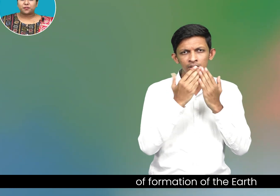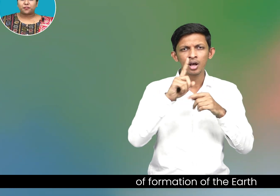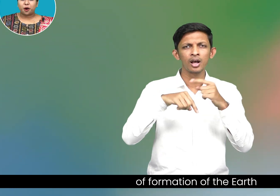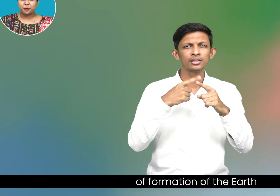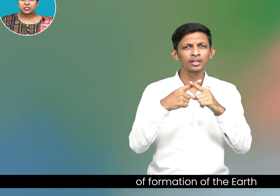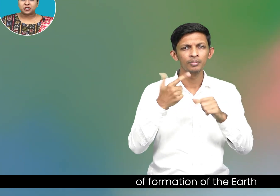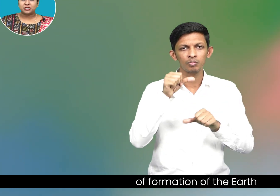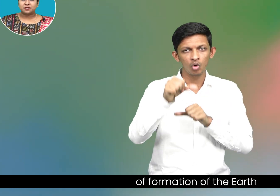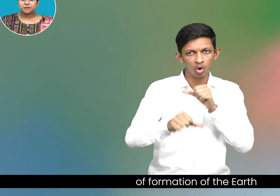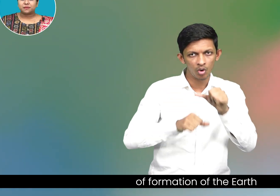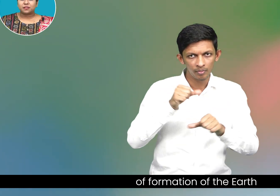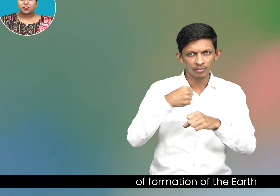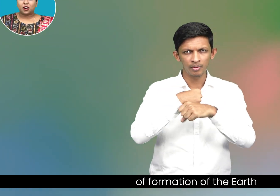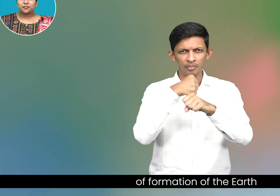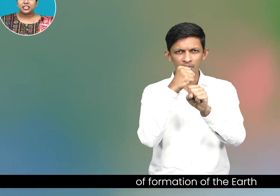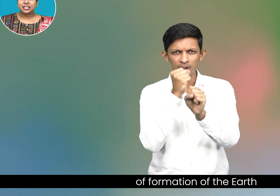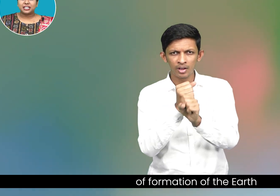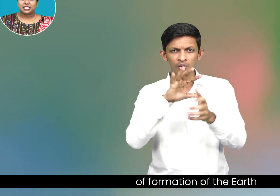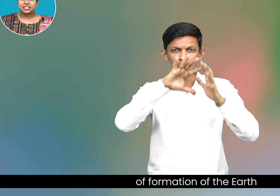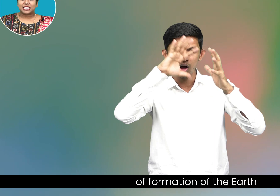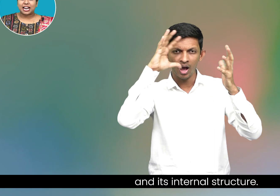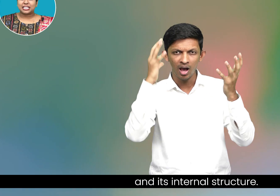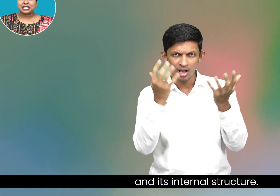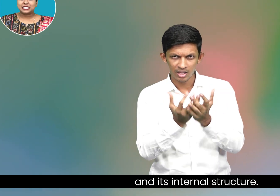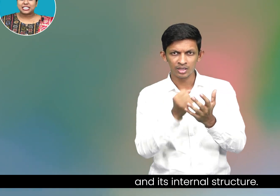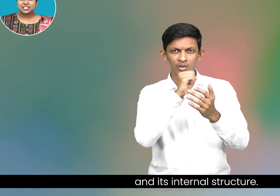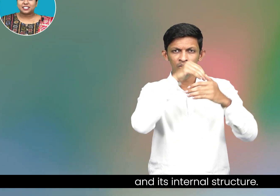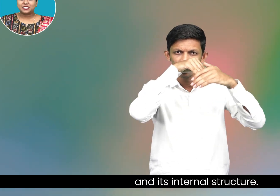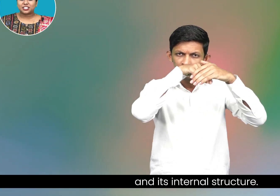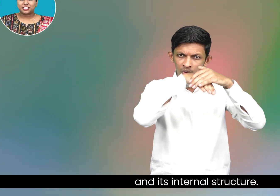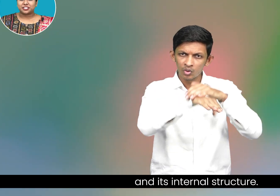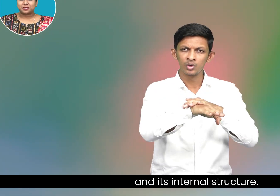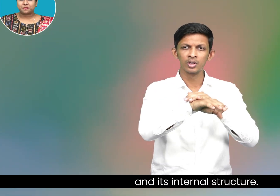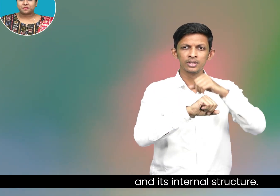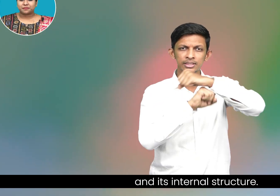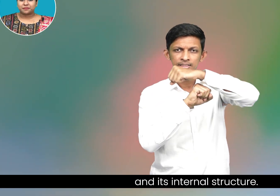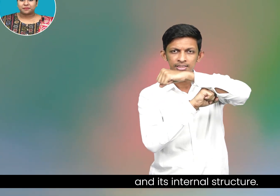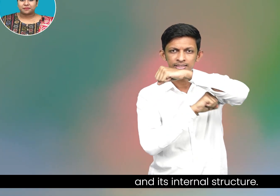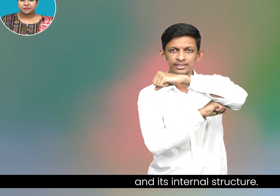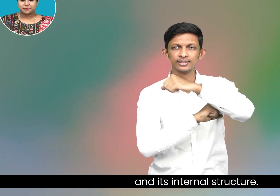process of formation of the earth and its internal structure.